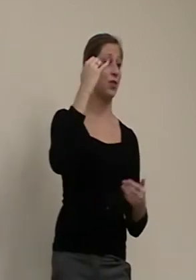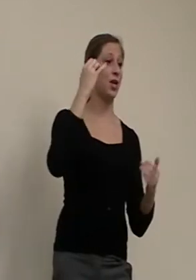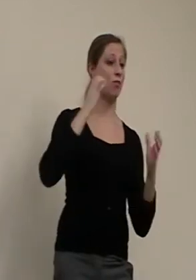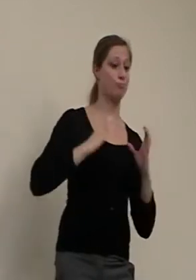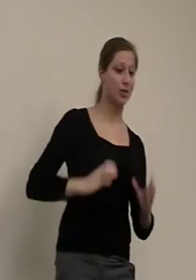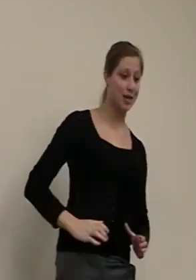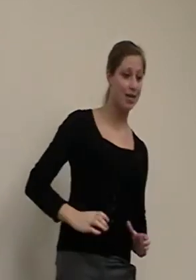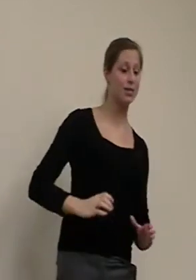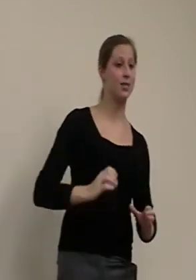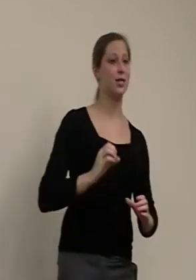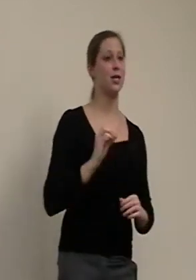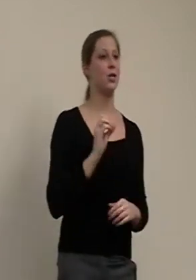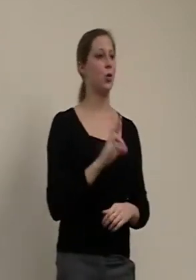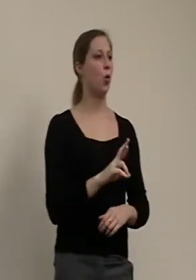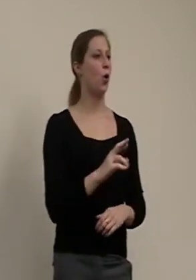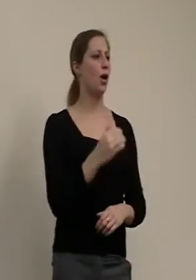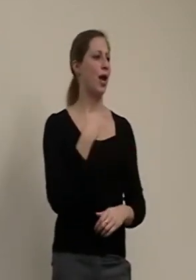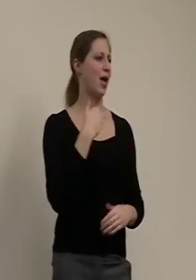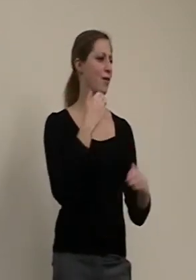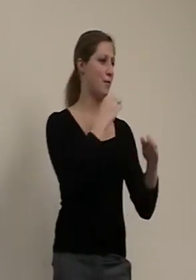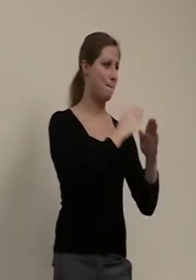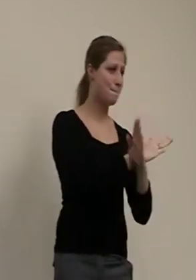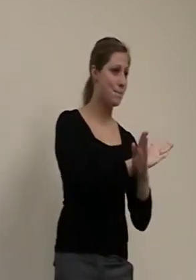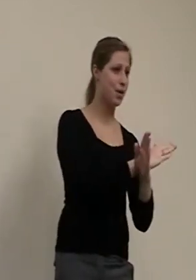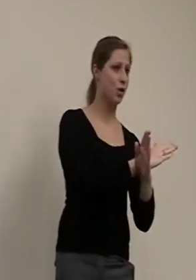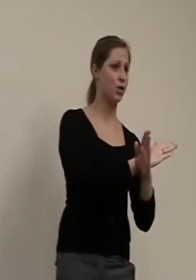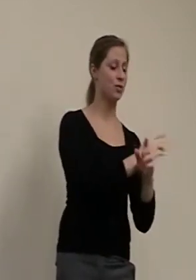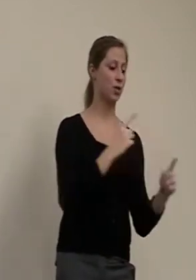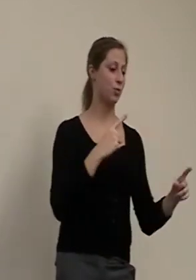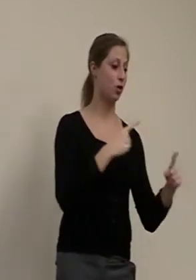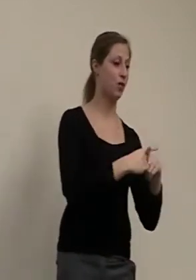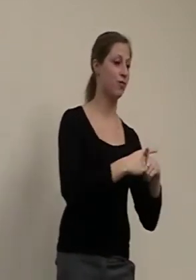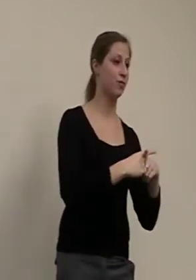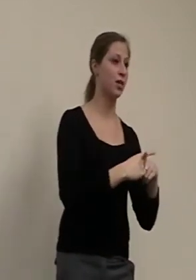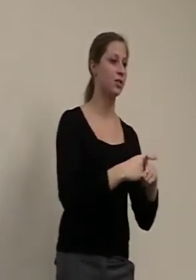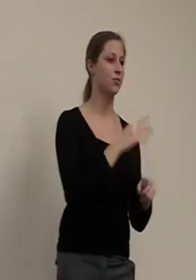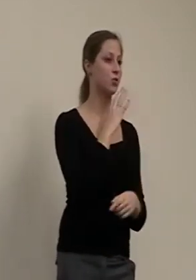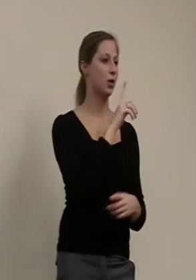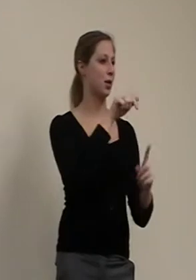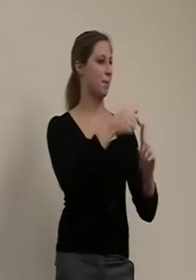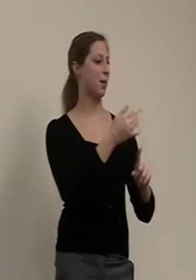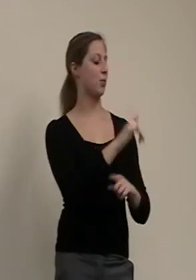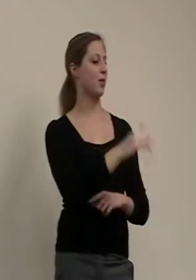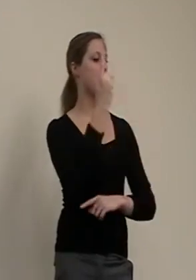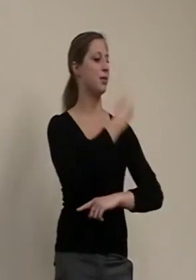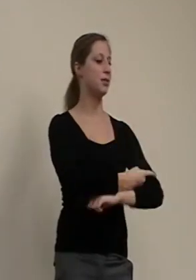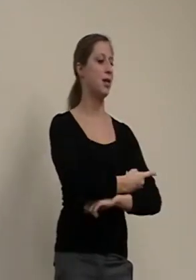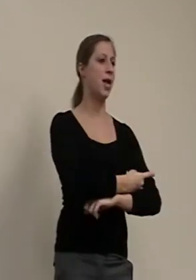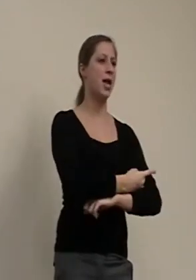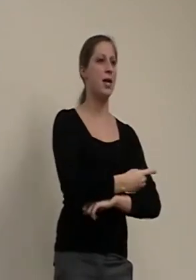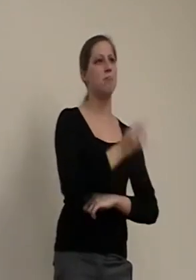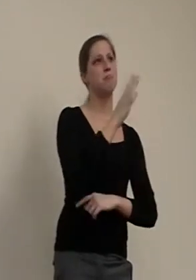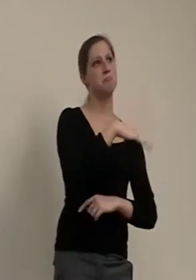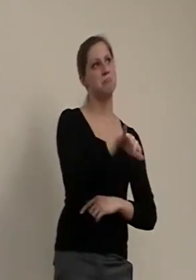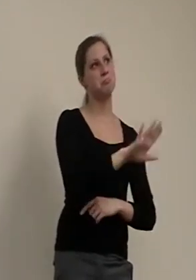to preventing us from going forward to talking about it that day. We could do that in an hour and a half, hour and 45